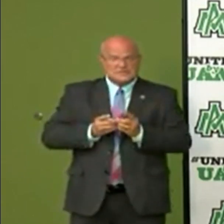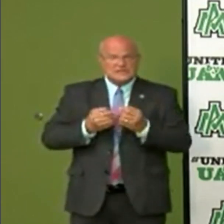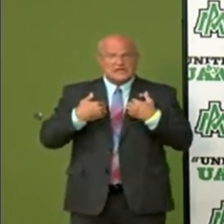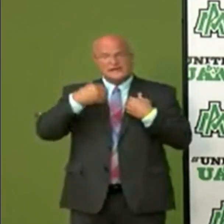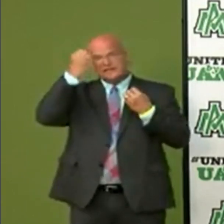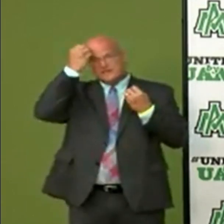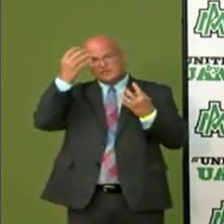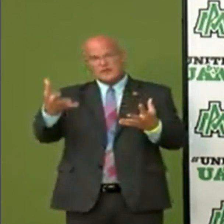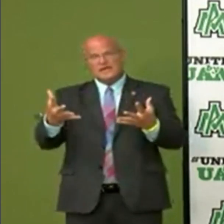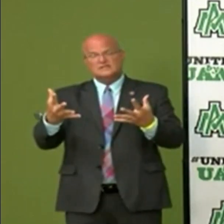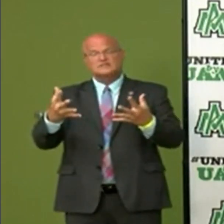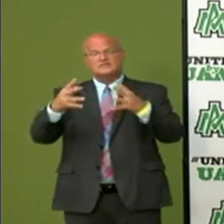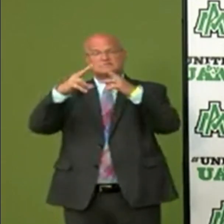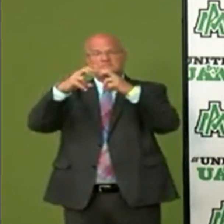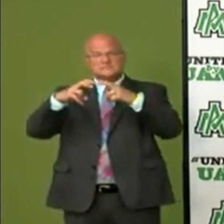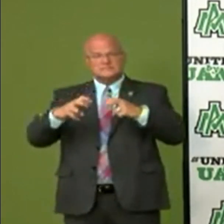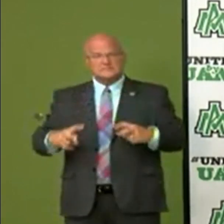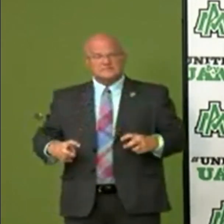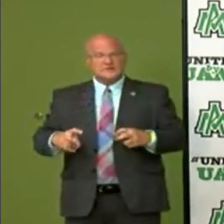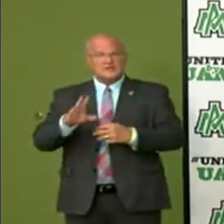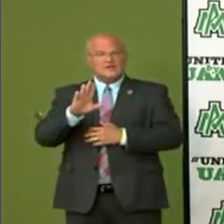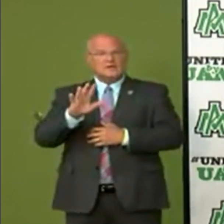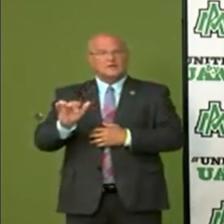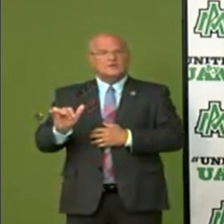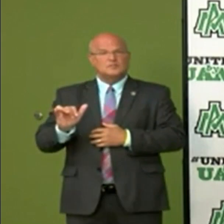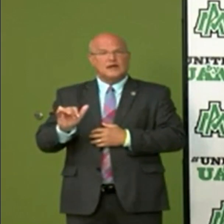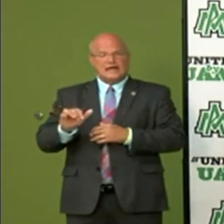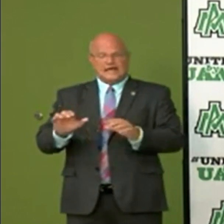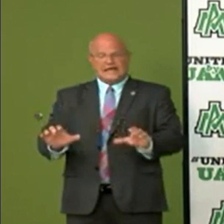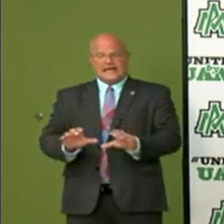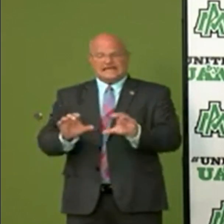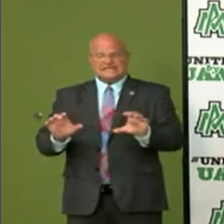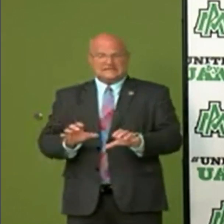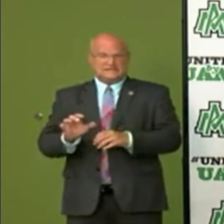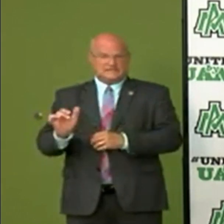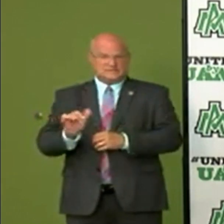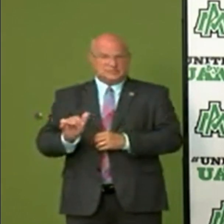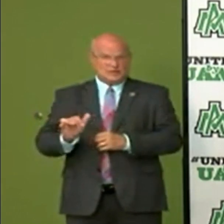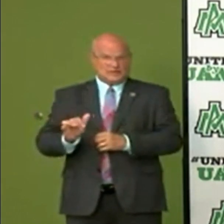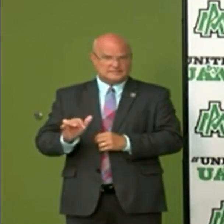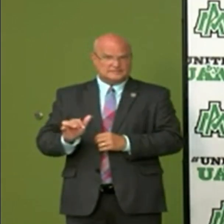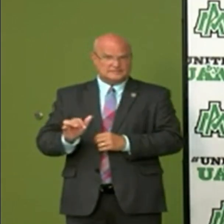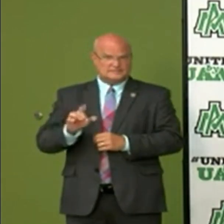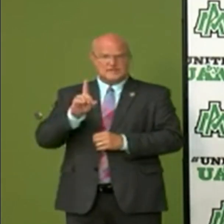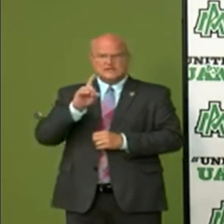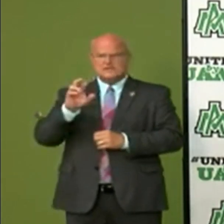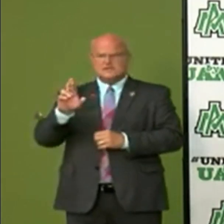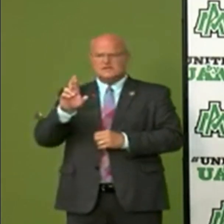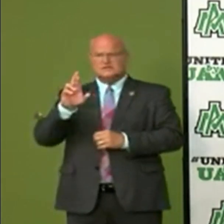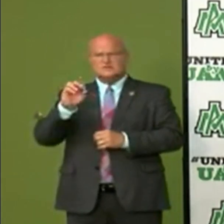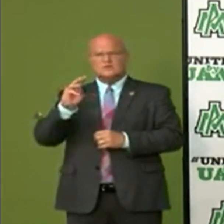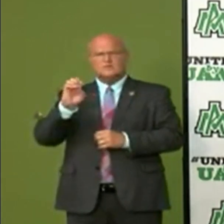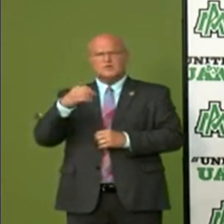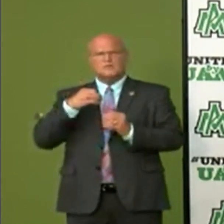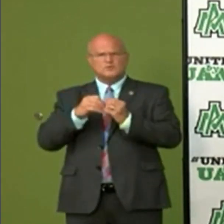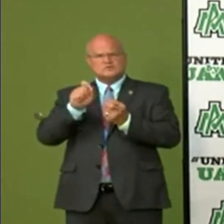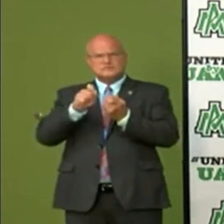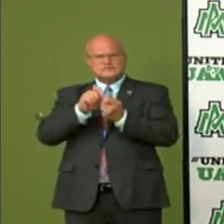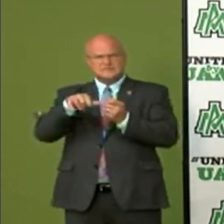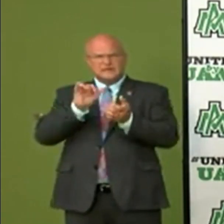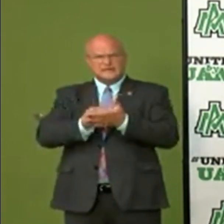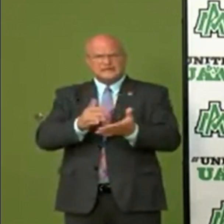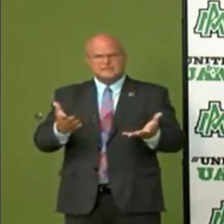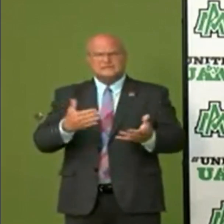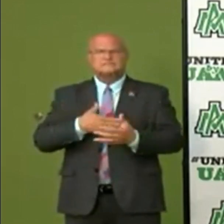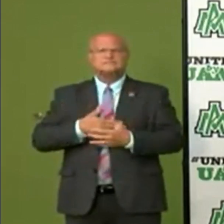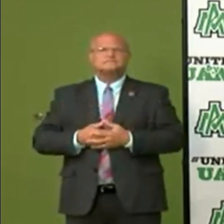the information broken down by activity as well. Dr. Romero, do you have any more specifics on that?